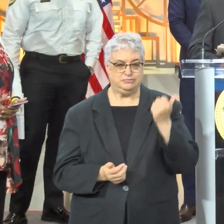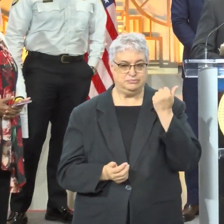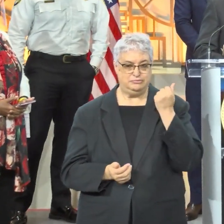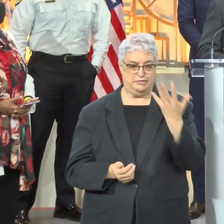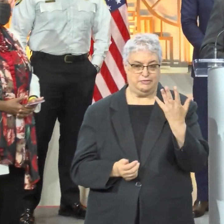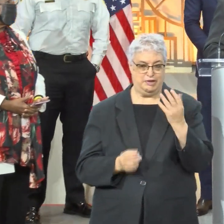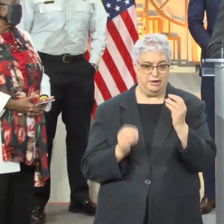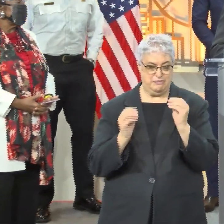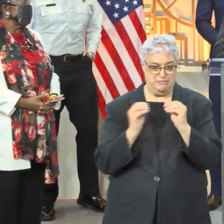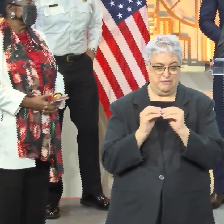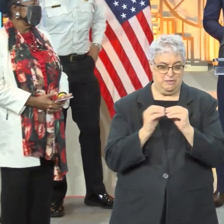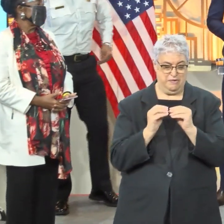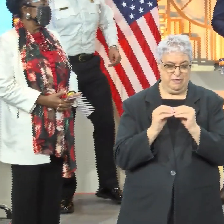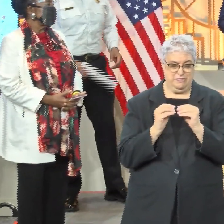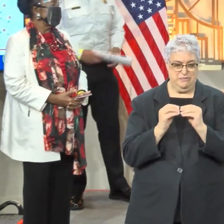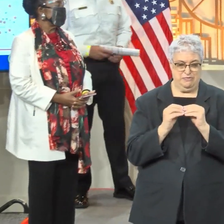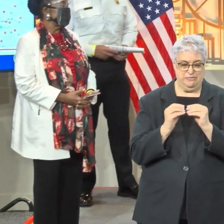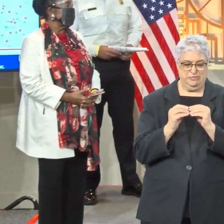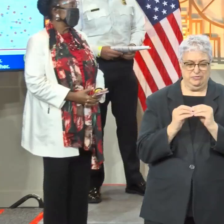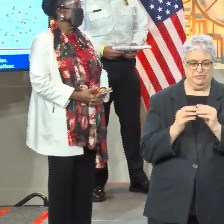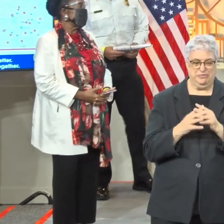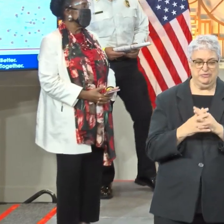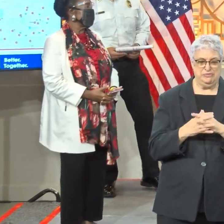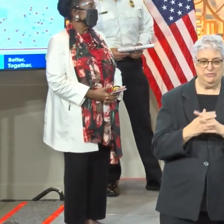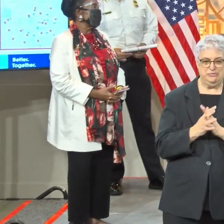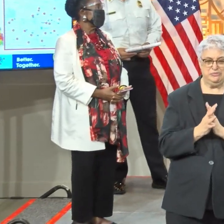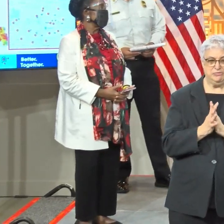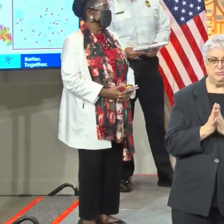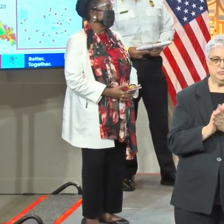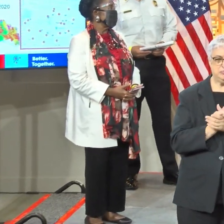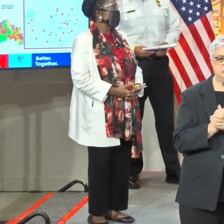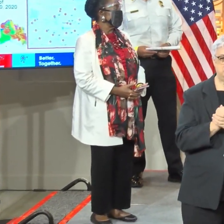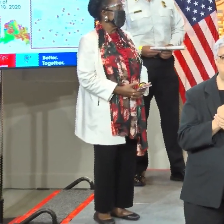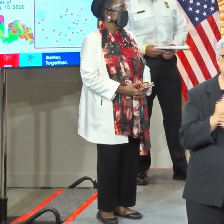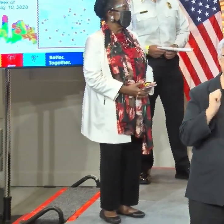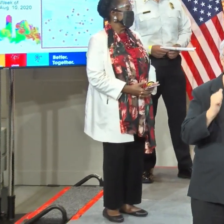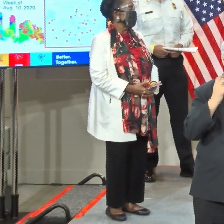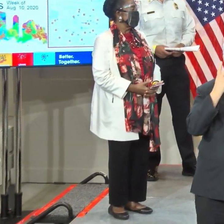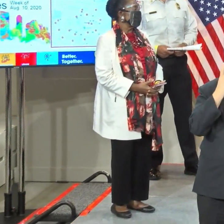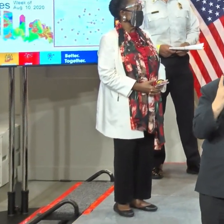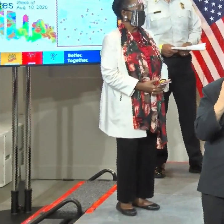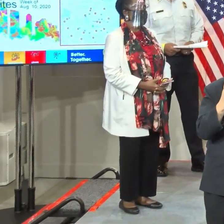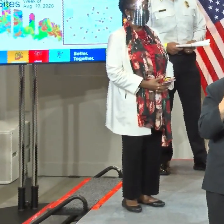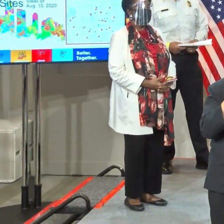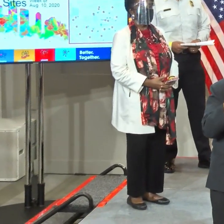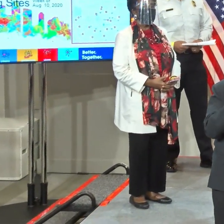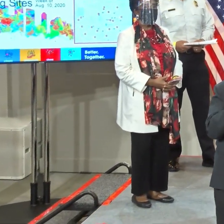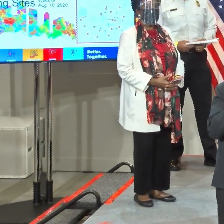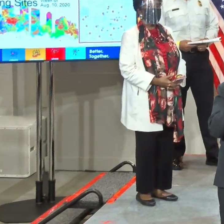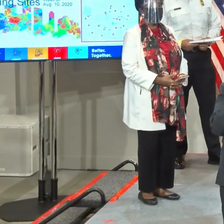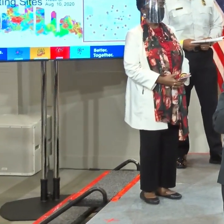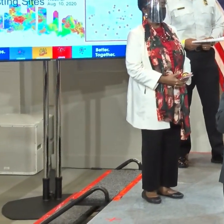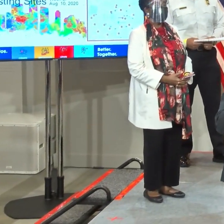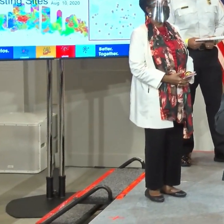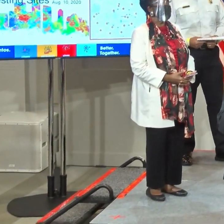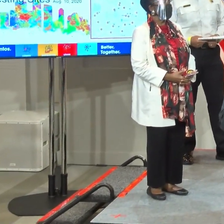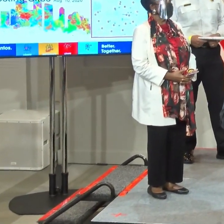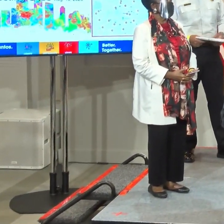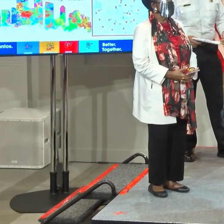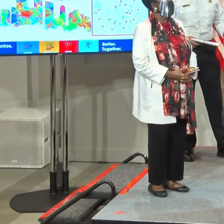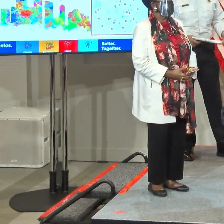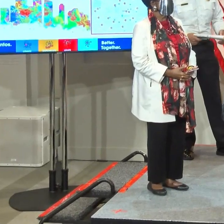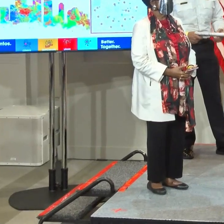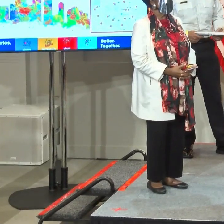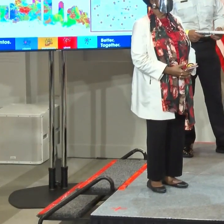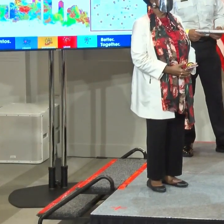or so neighborhood test sites that are available. And you can go to any of those as well. And again, the way to register is that same